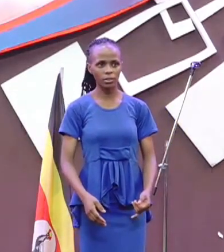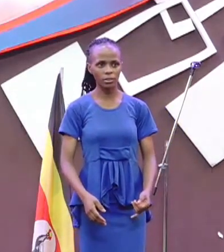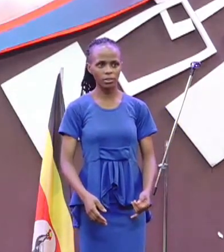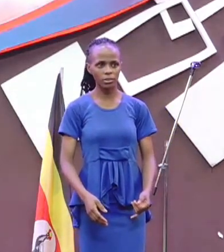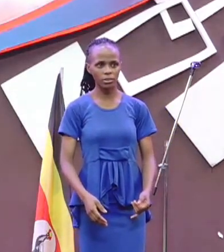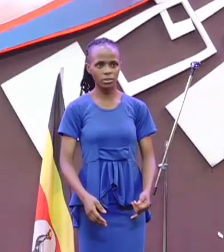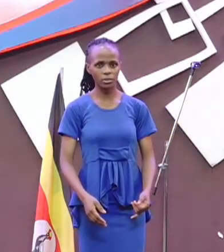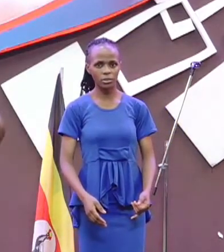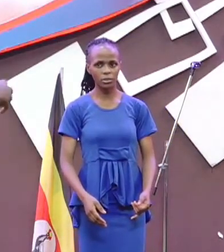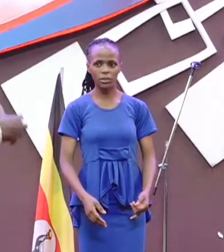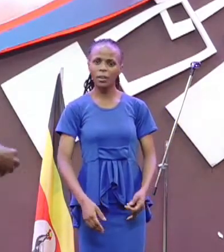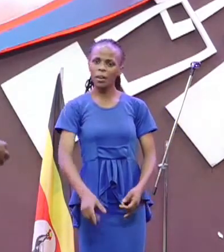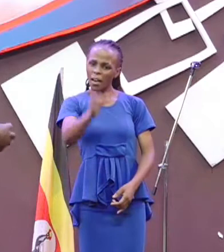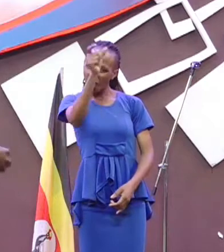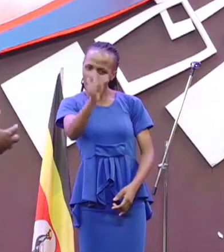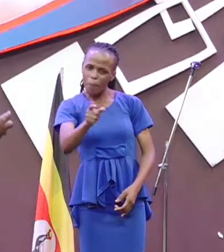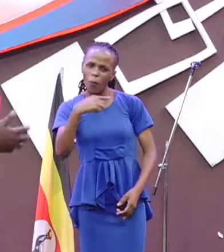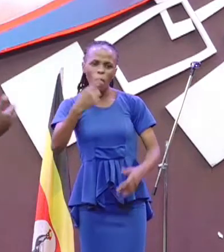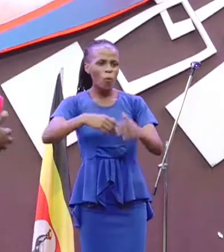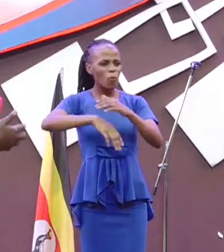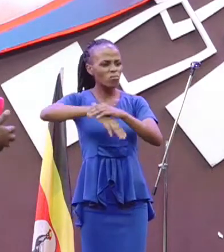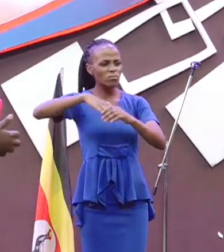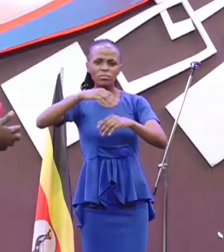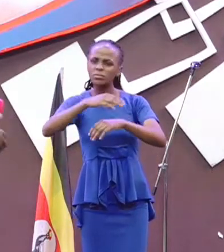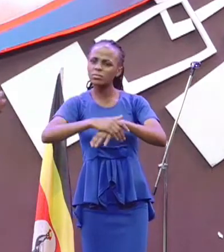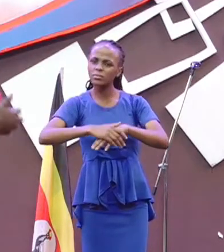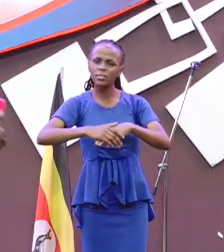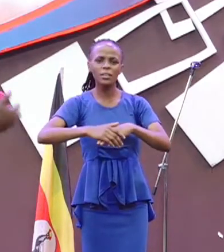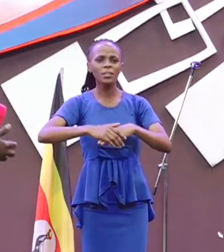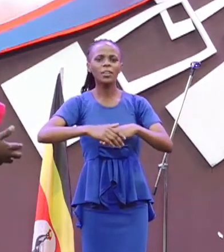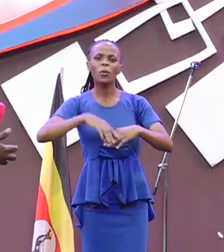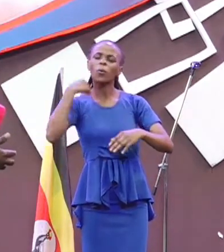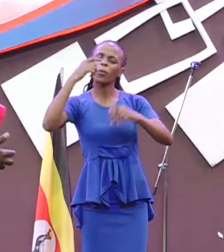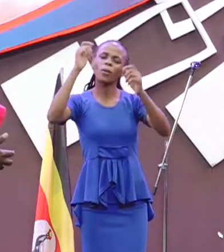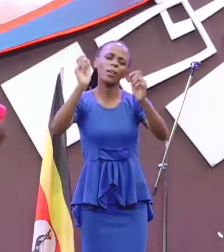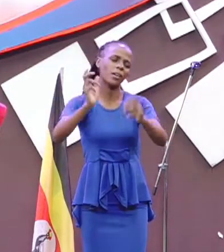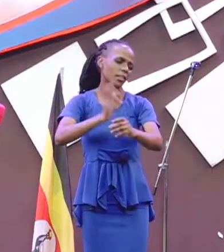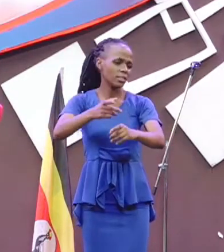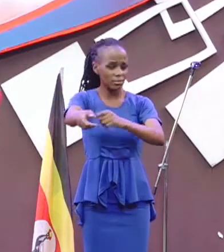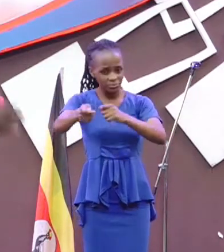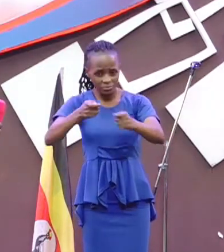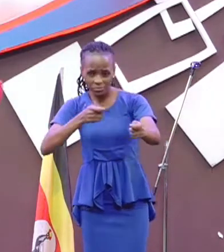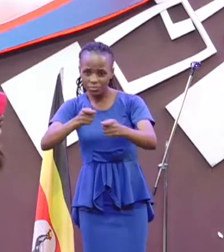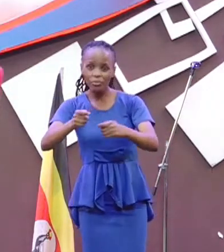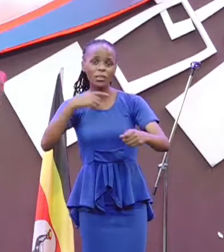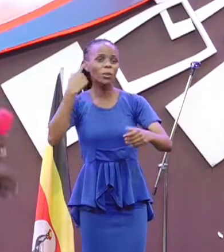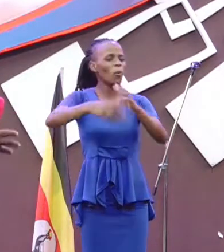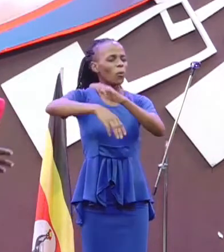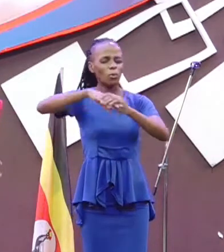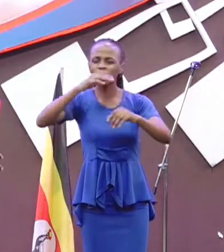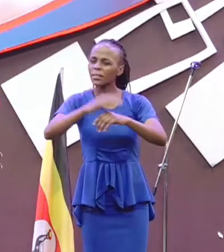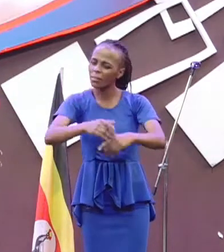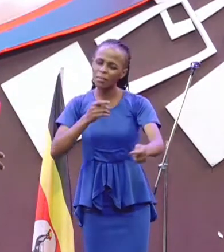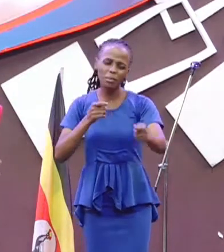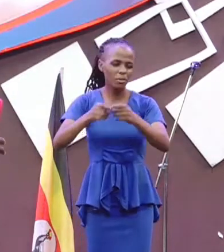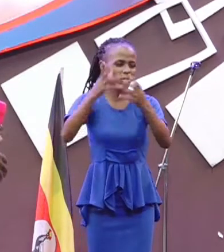Independent and uncontrollable. uncontrollable. A person who is uncontrollable. Omuntu atafugika. A